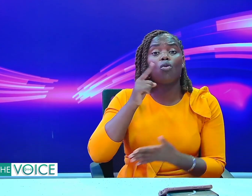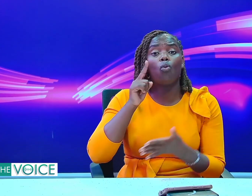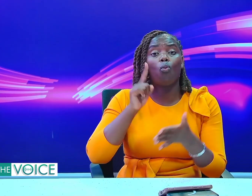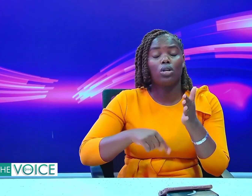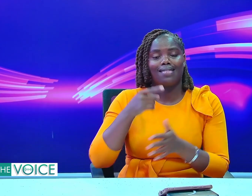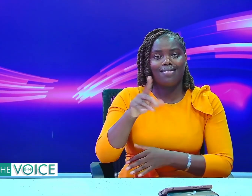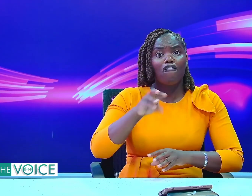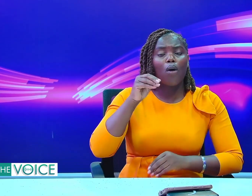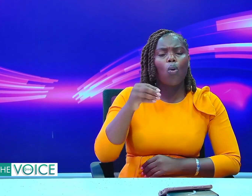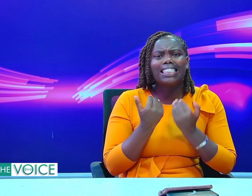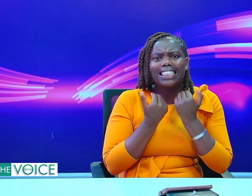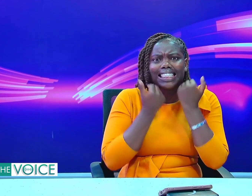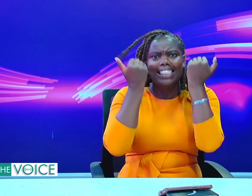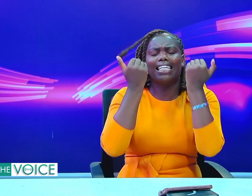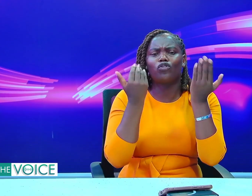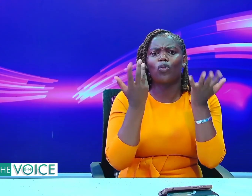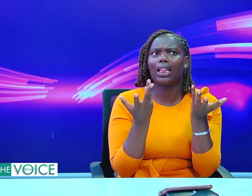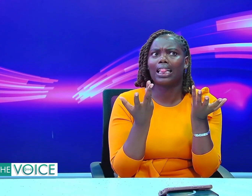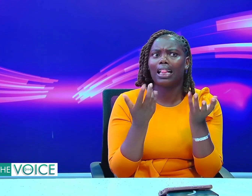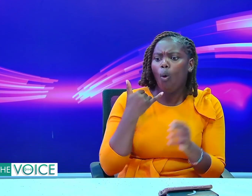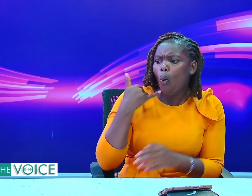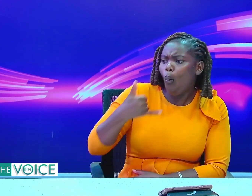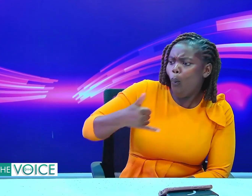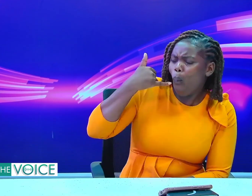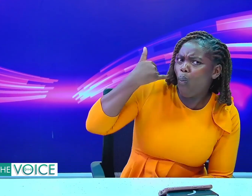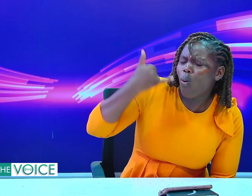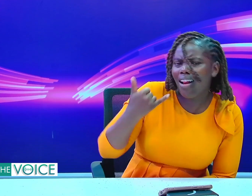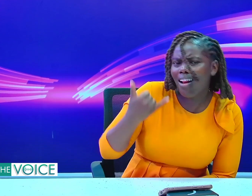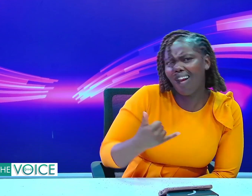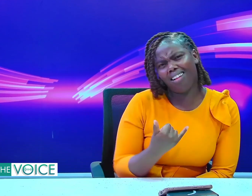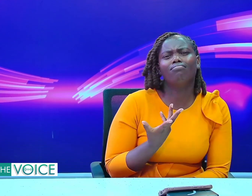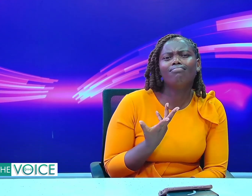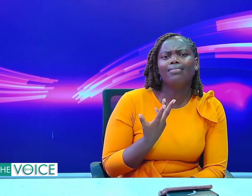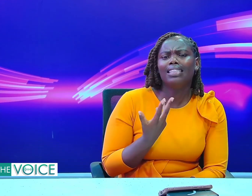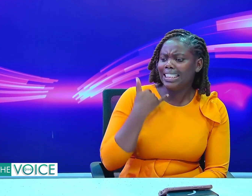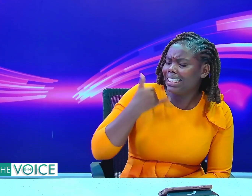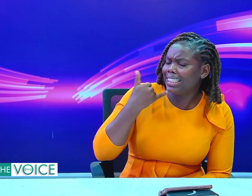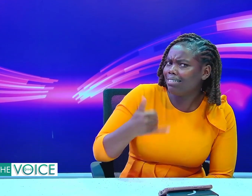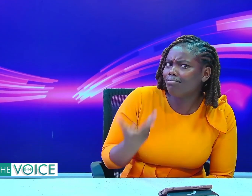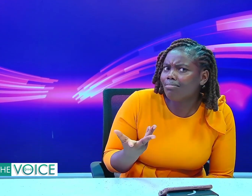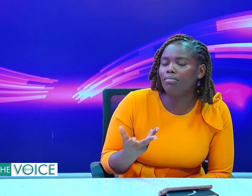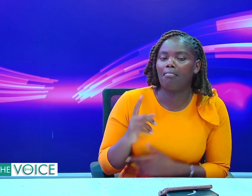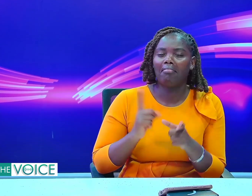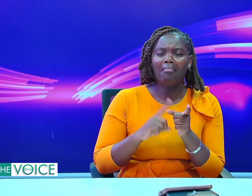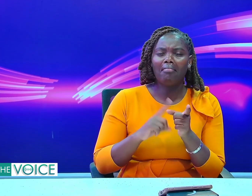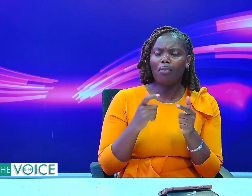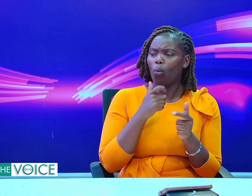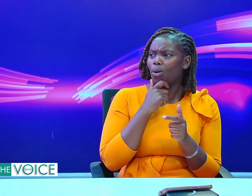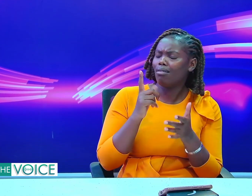because themselves, they said that they found very many distress calls that were ringing in their